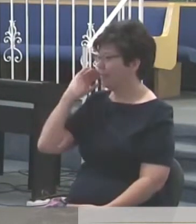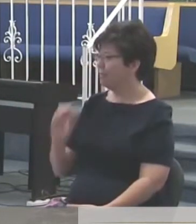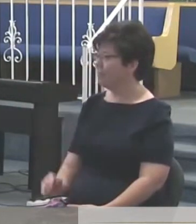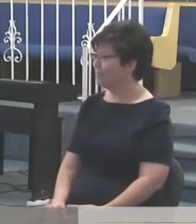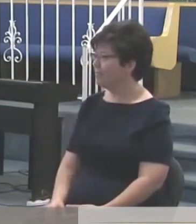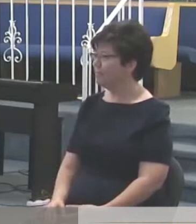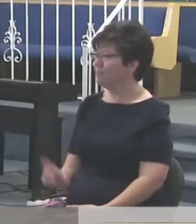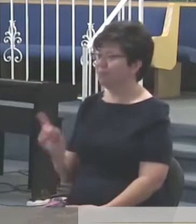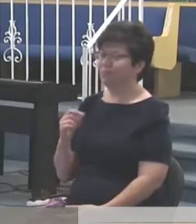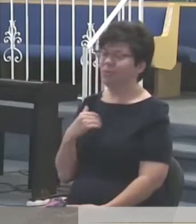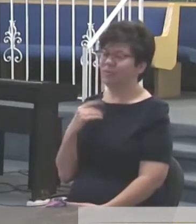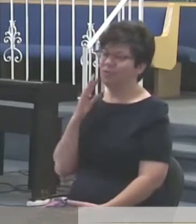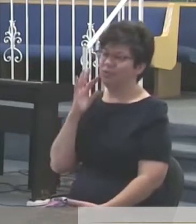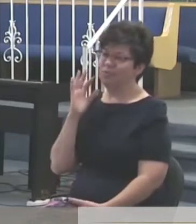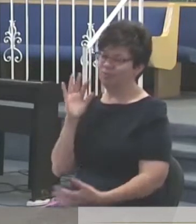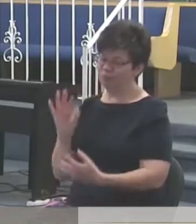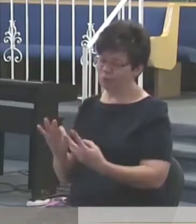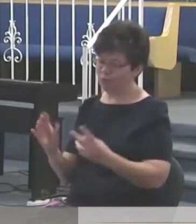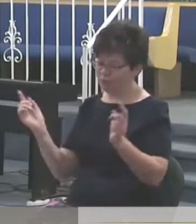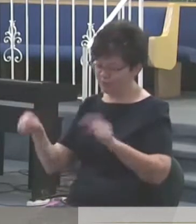I'm glad you chose to be with us today.